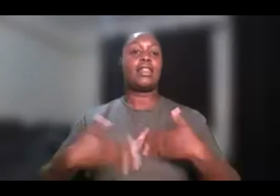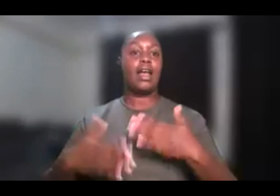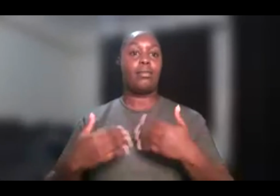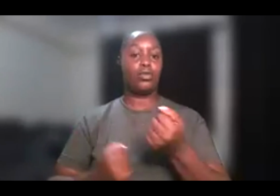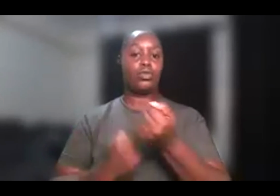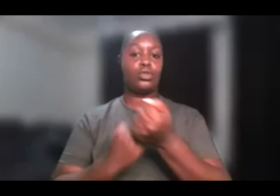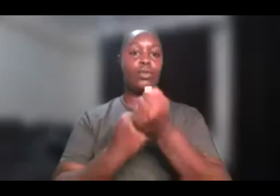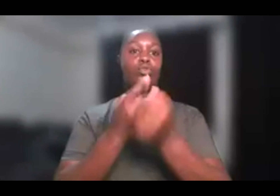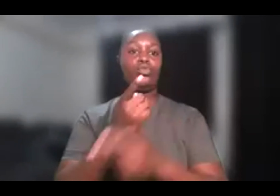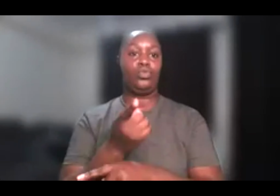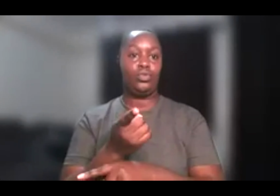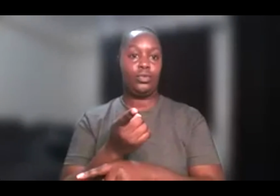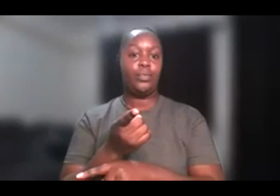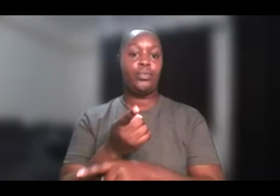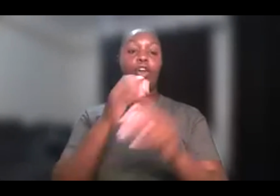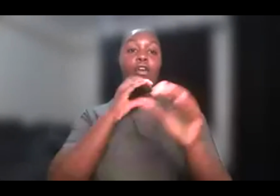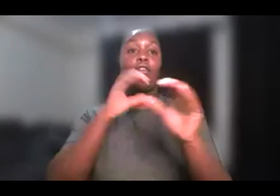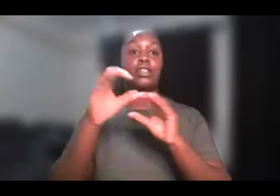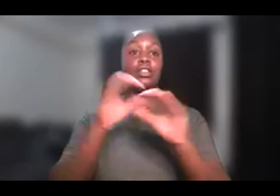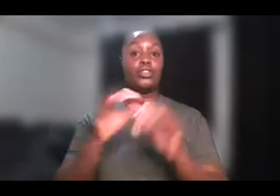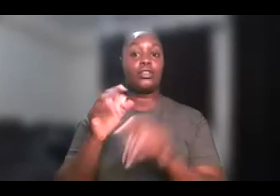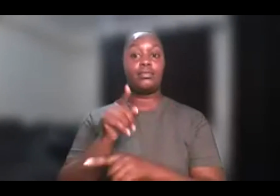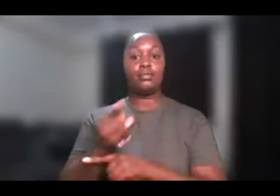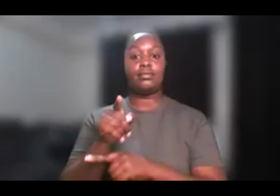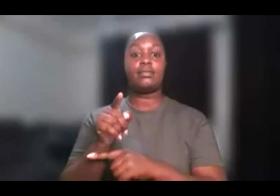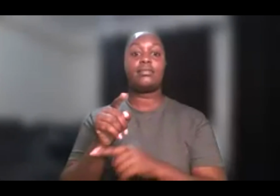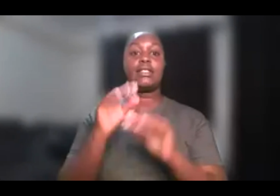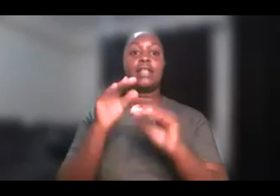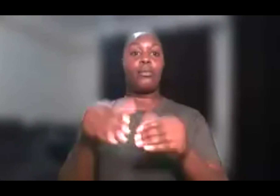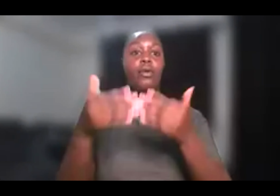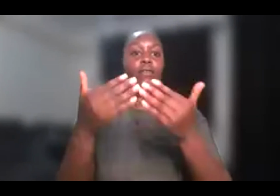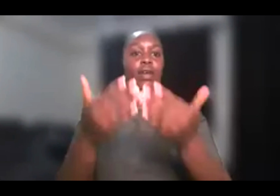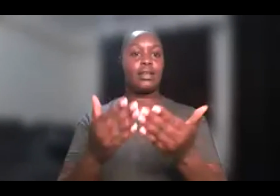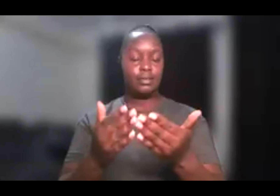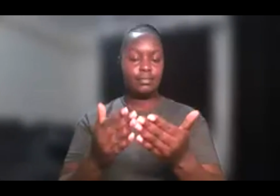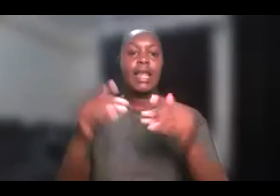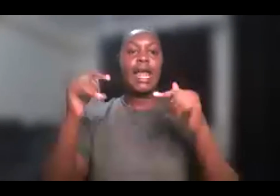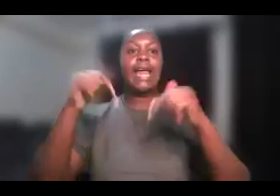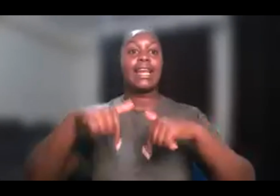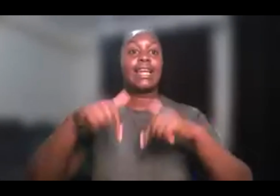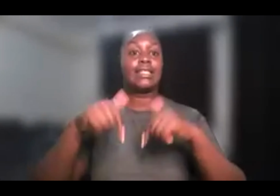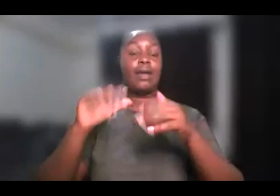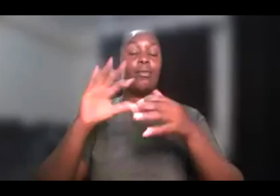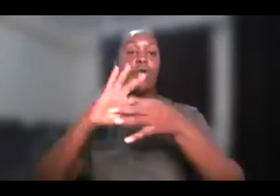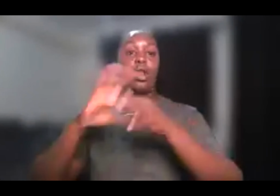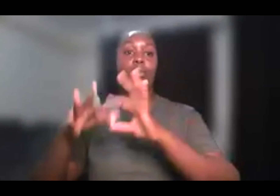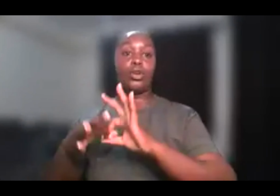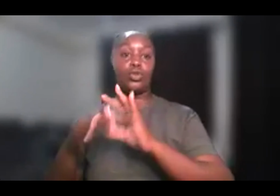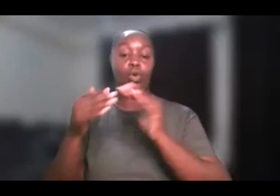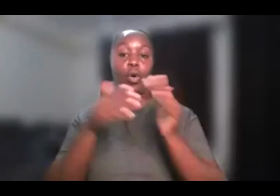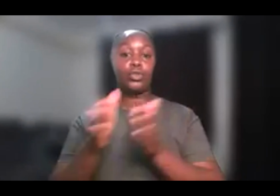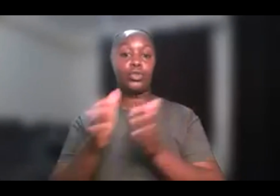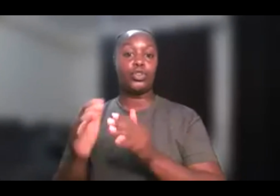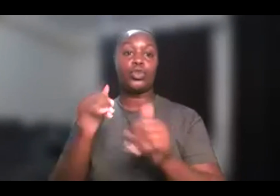are bringing real-time collaboration opportunities, which is totally exciting. So Eddie will be